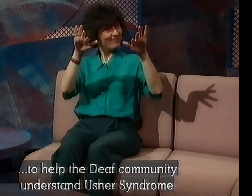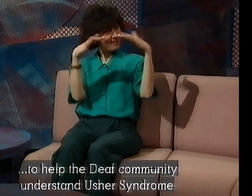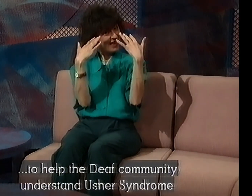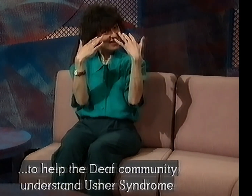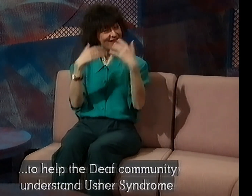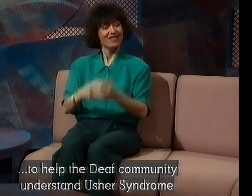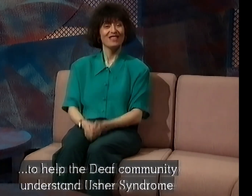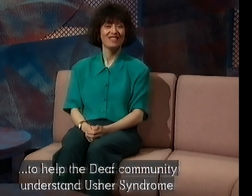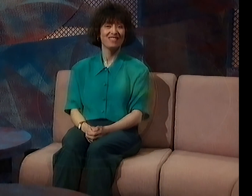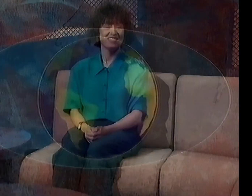that.